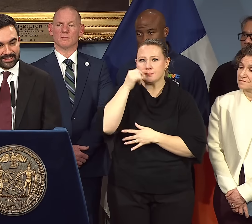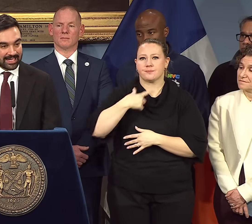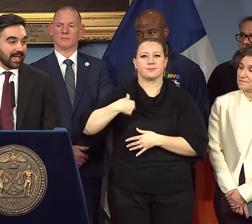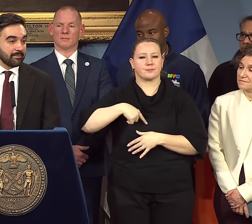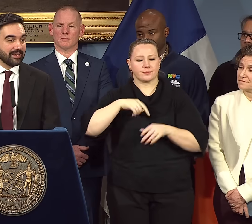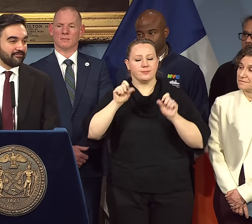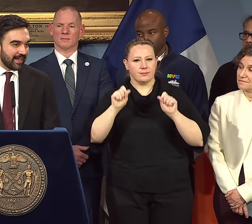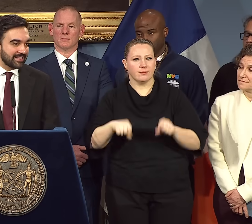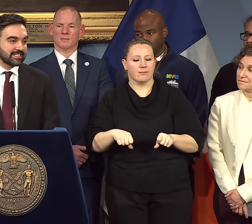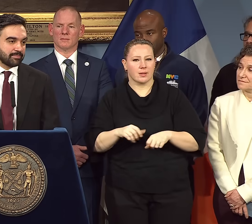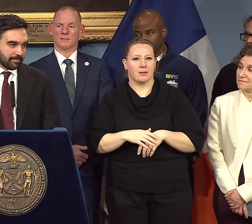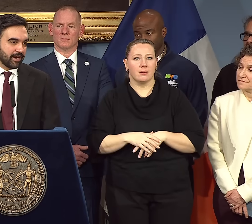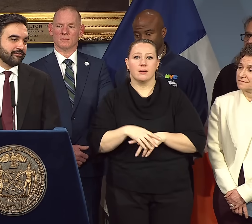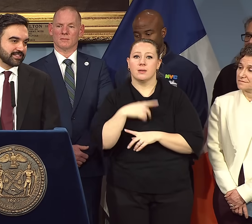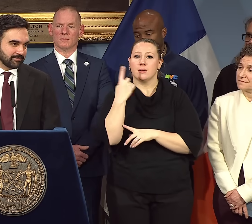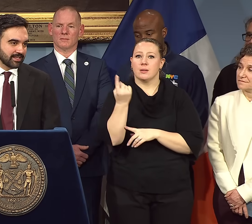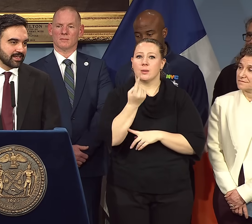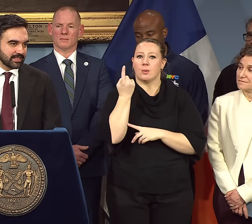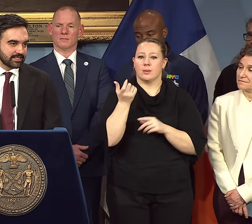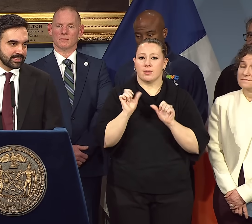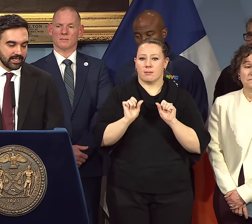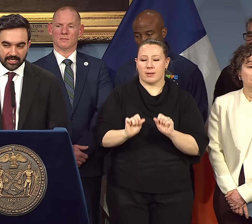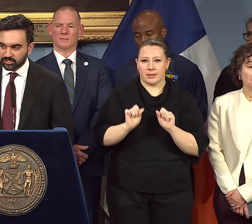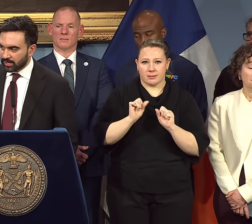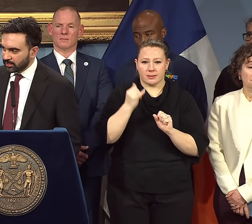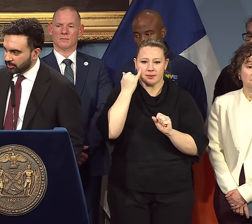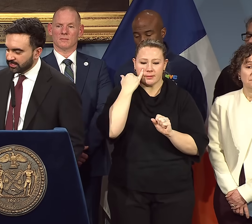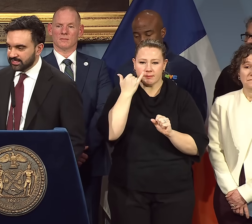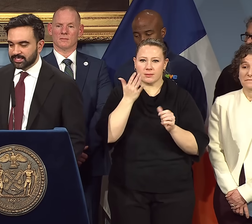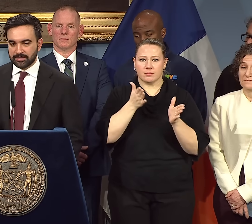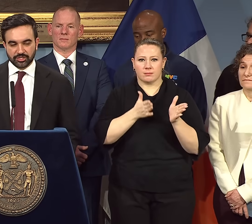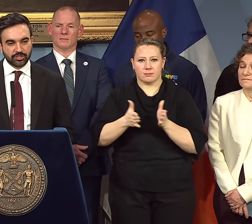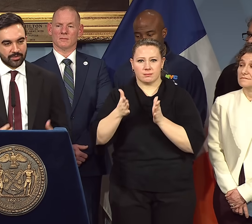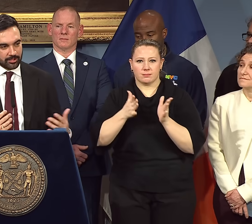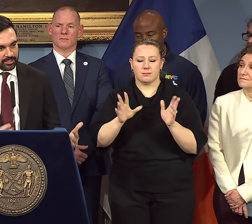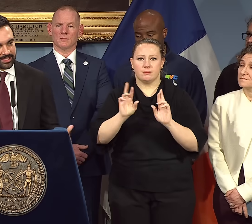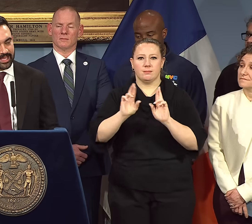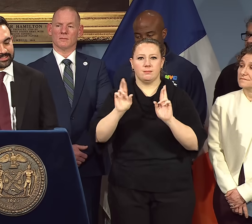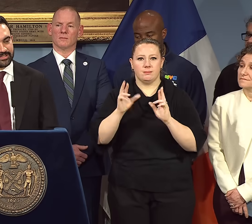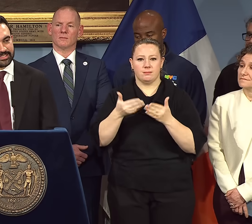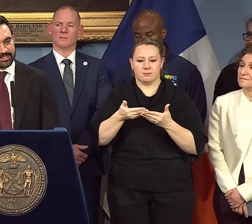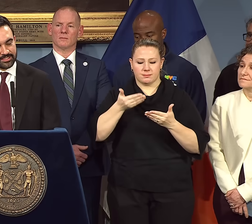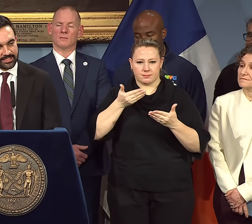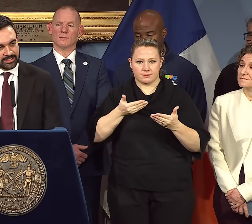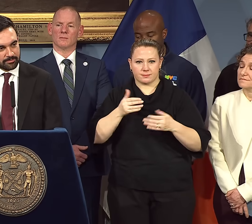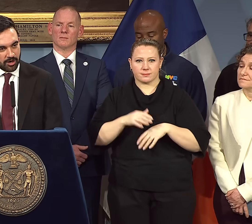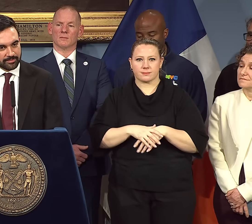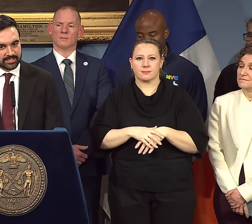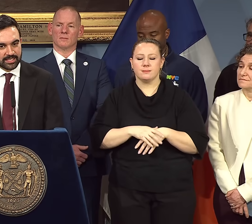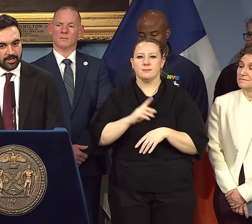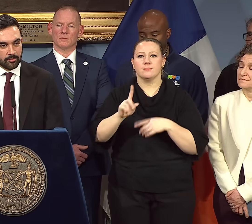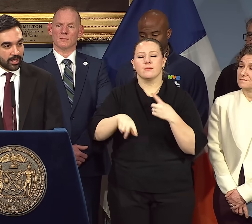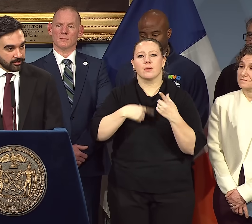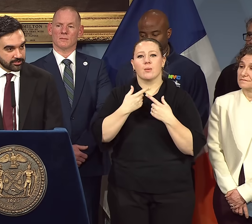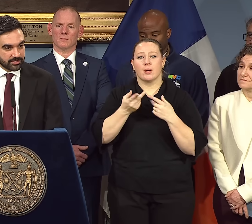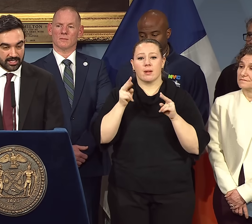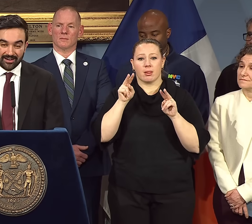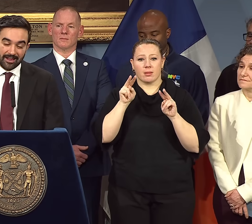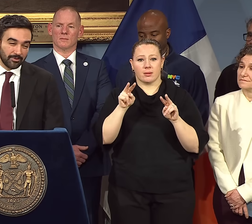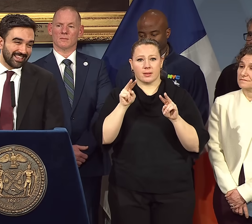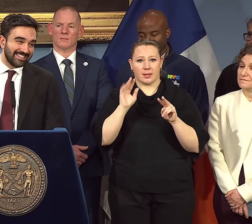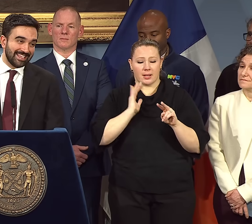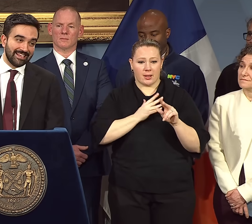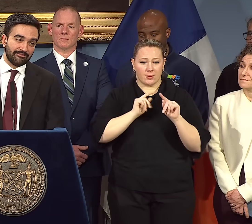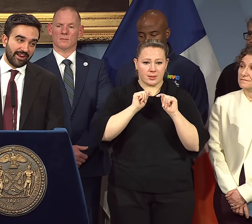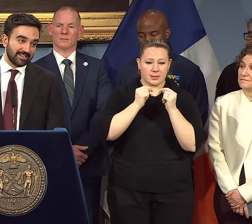take time in advance to prepare for something like this. And so when I look at these commissioners, when I look at the heads of these agencies and departments, what I also see are